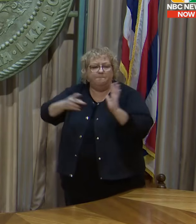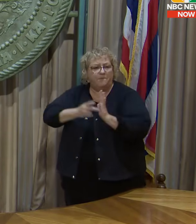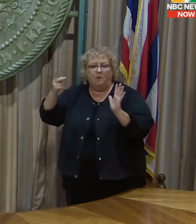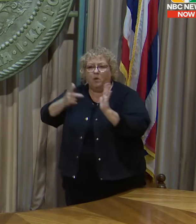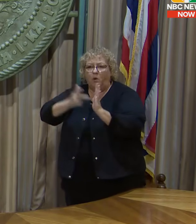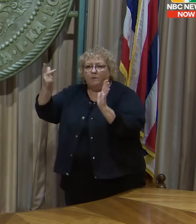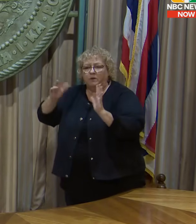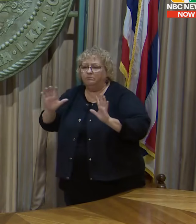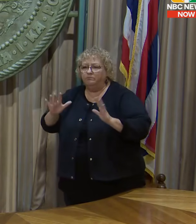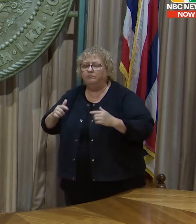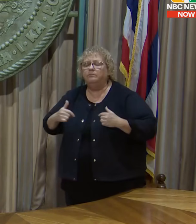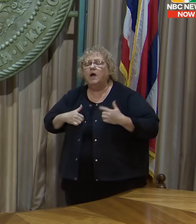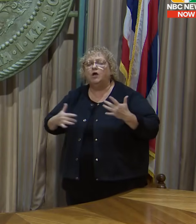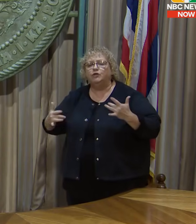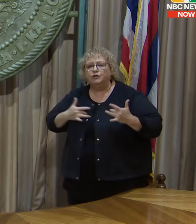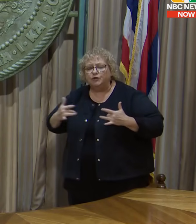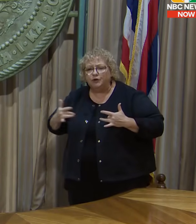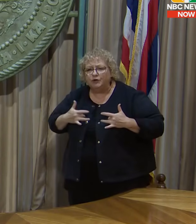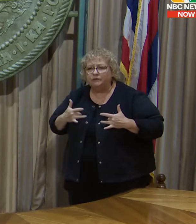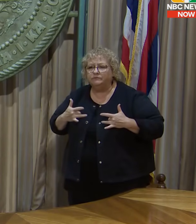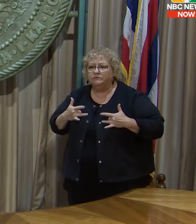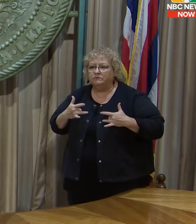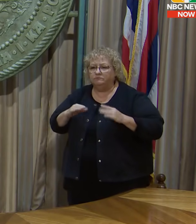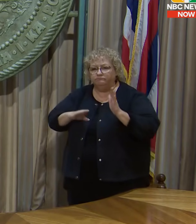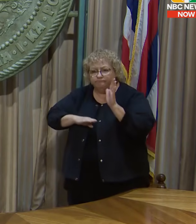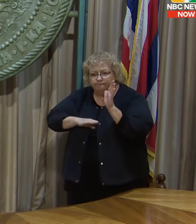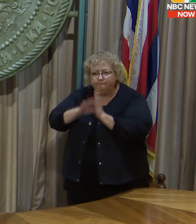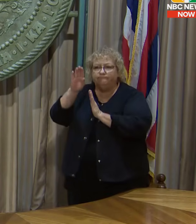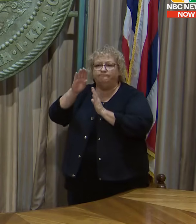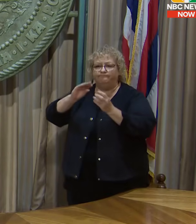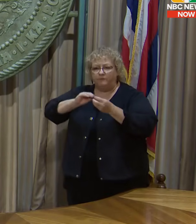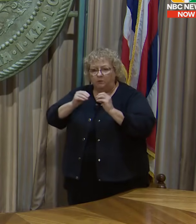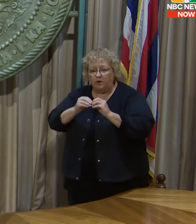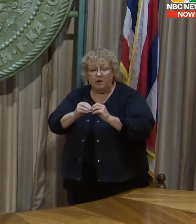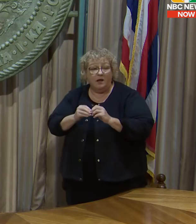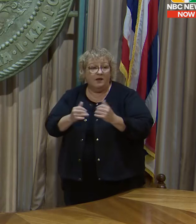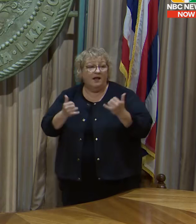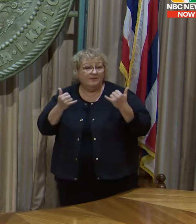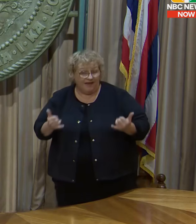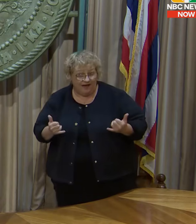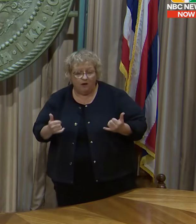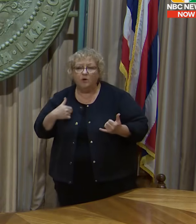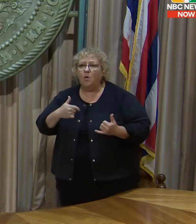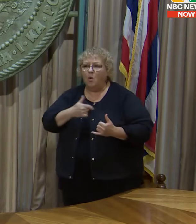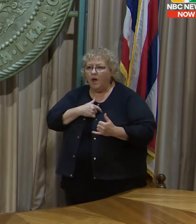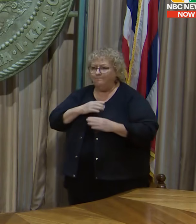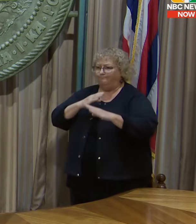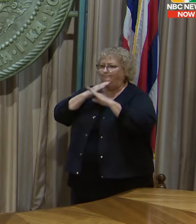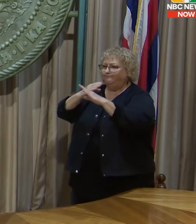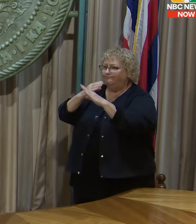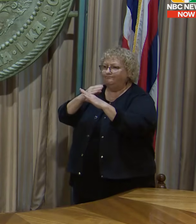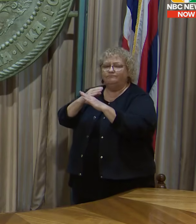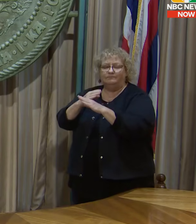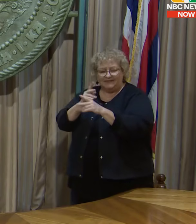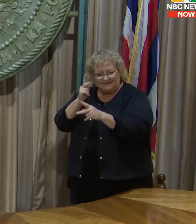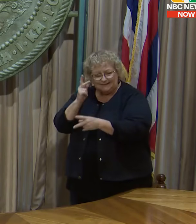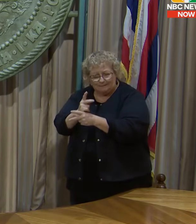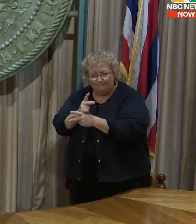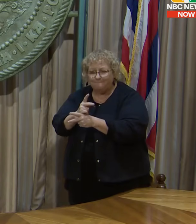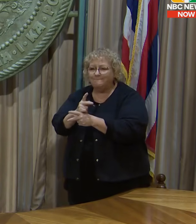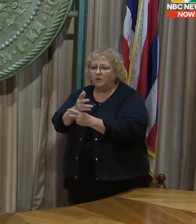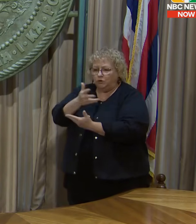about the increase. And again, this is the time to take these measures on mitigation very seriously. Keep that